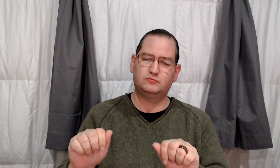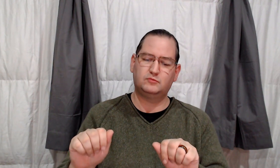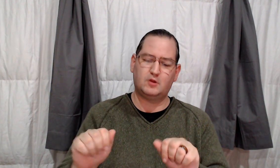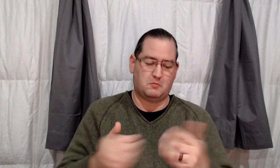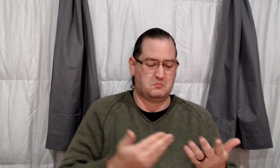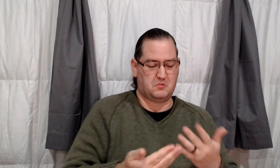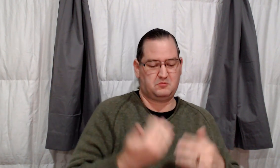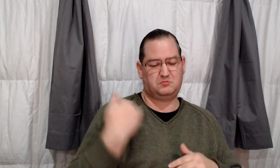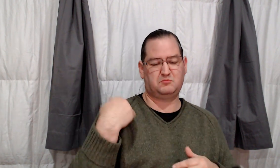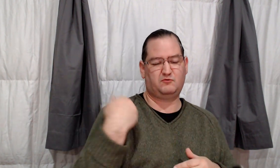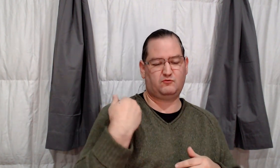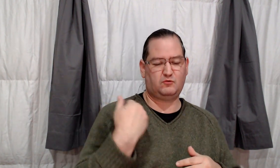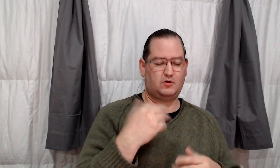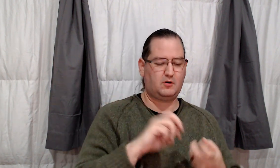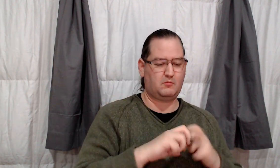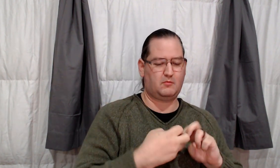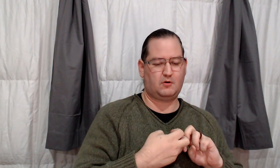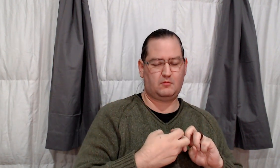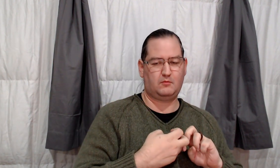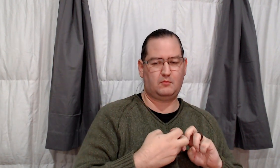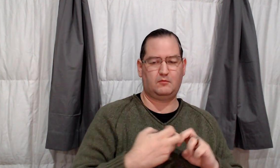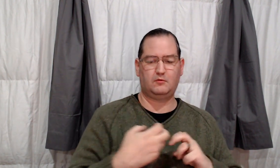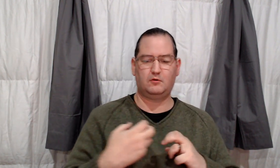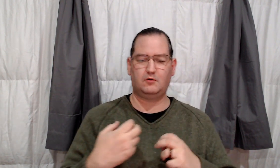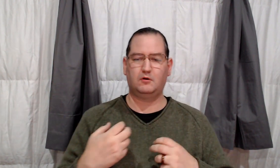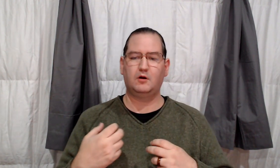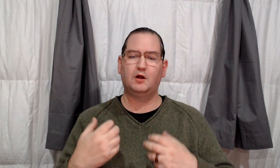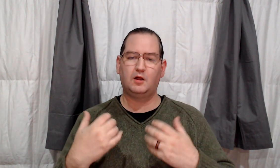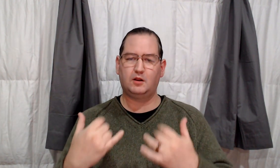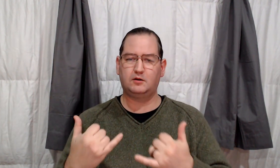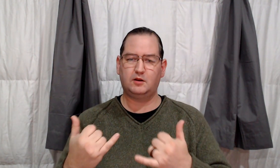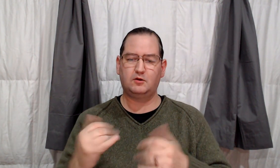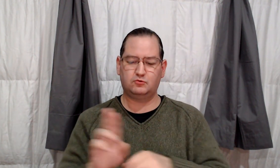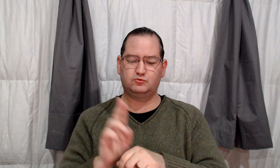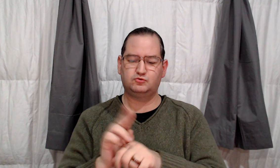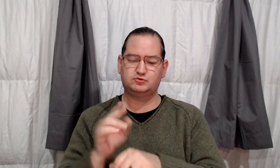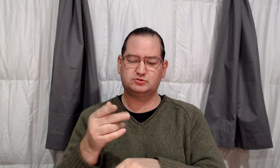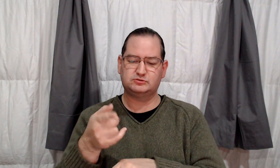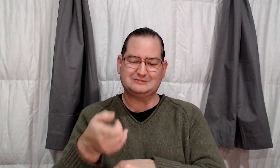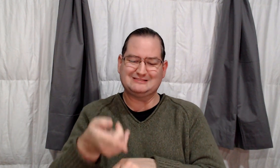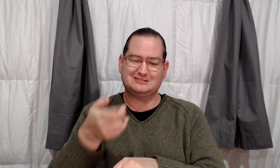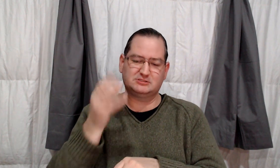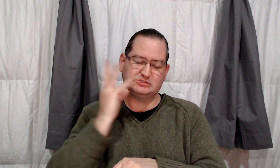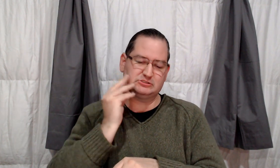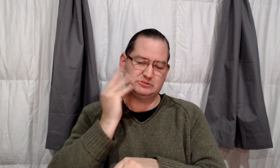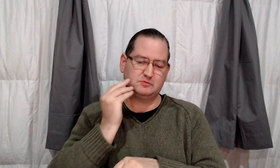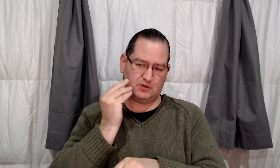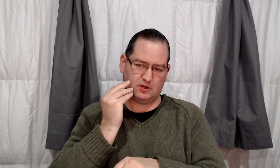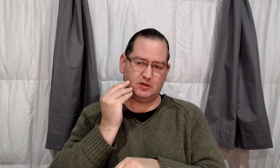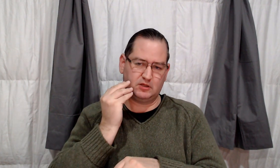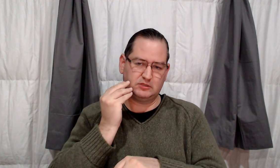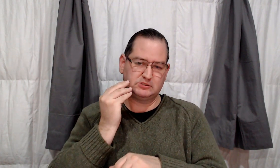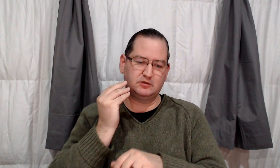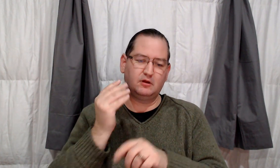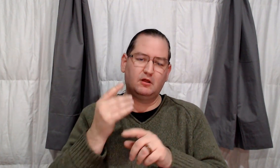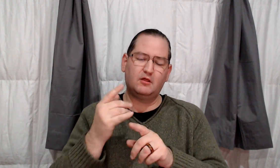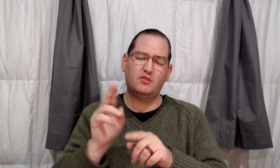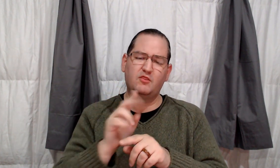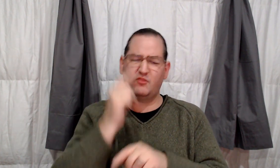your privilege. Use this experience. Think about the things you can do. Strengths,